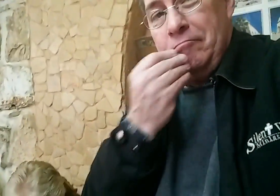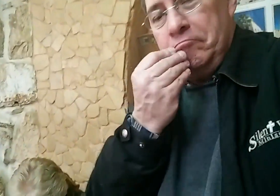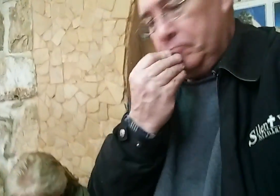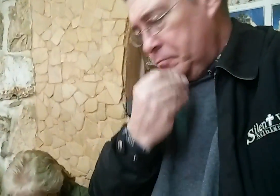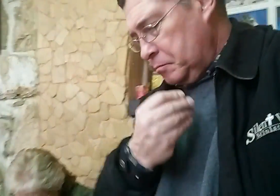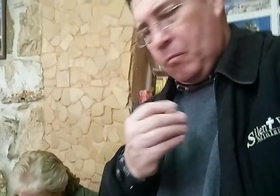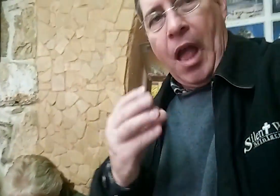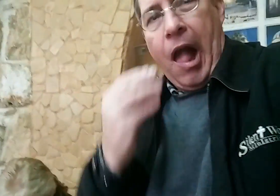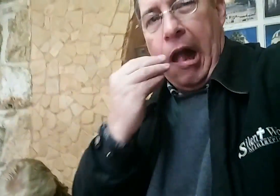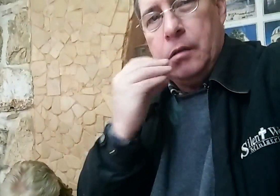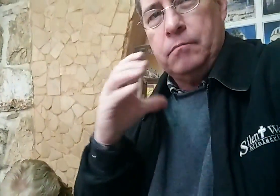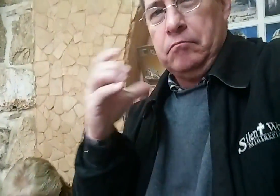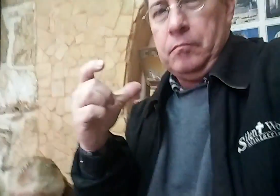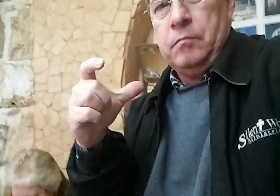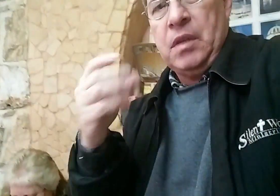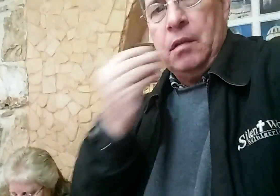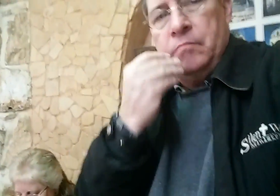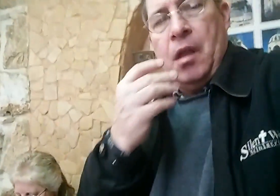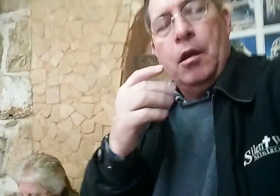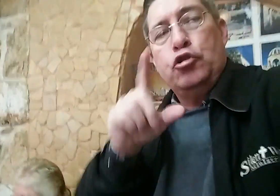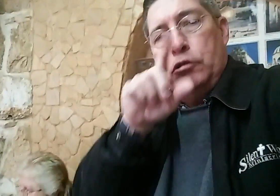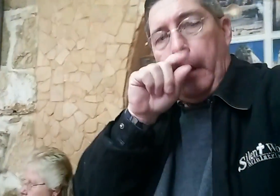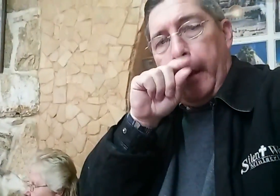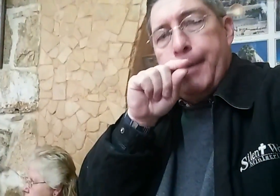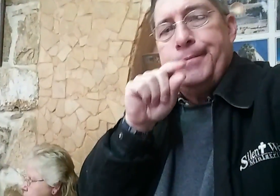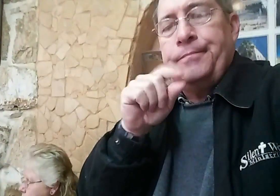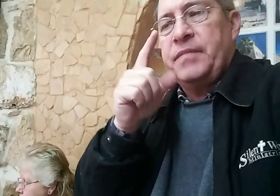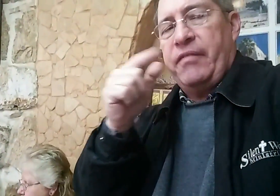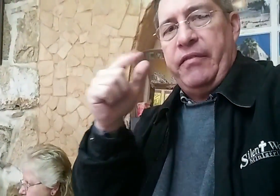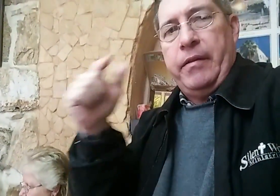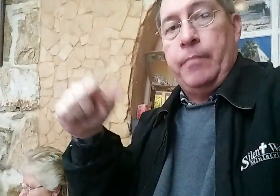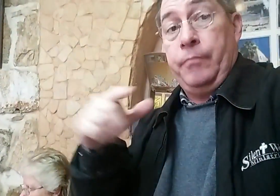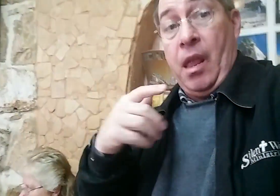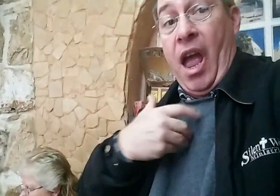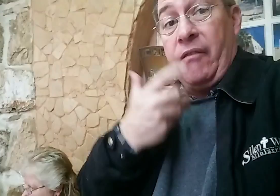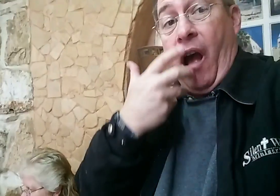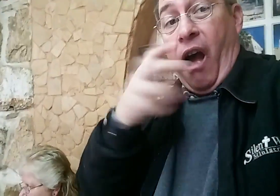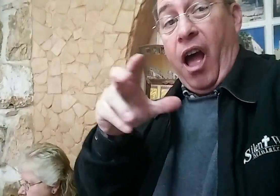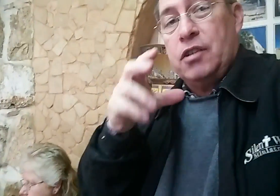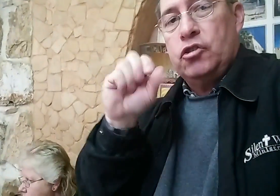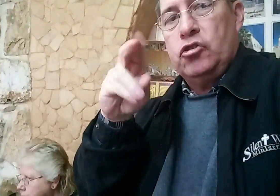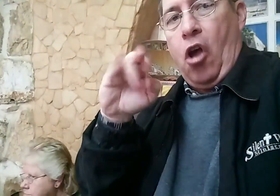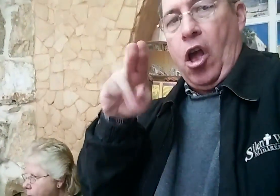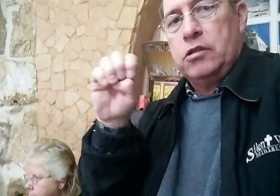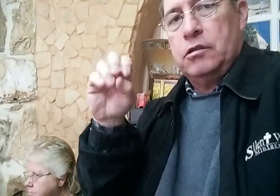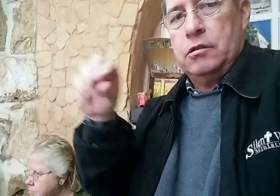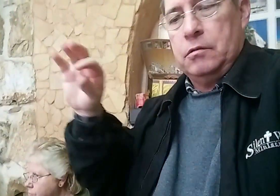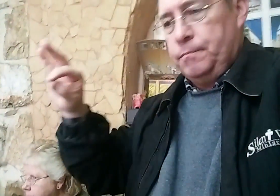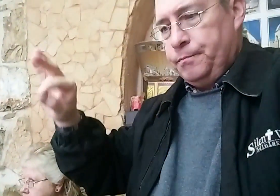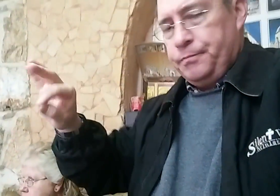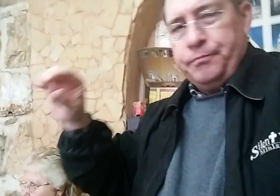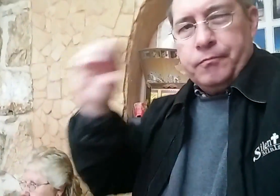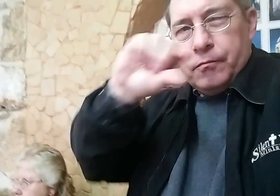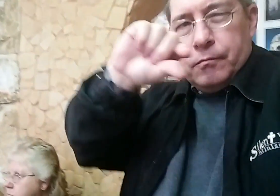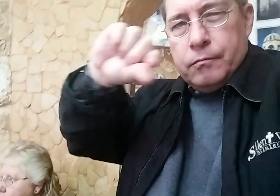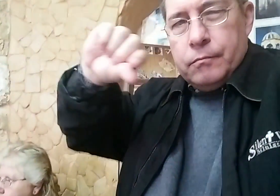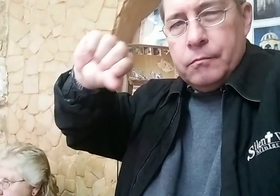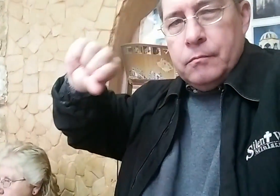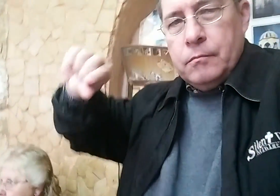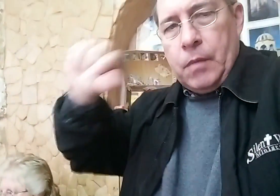It's very good. It was a big sandwich, chicken, different things inside. Had some hot sauce on it,